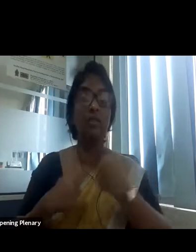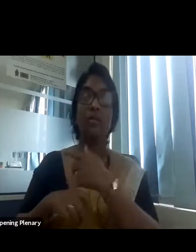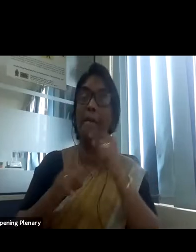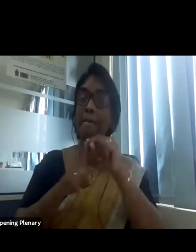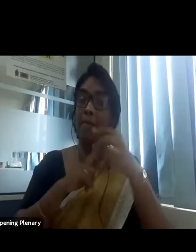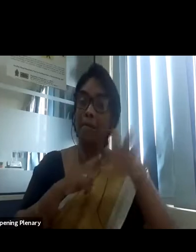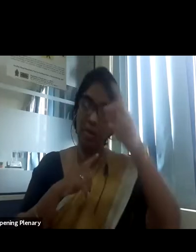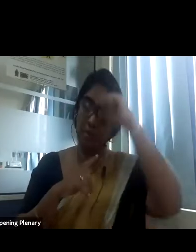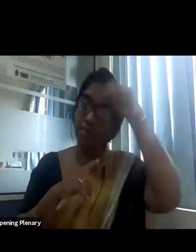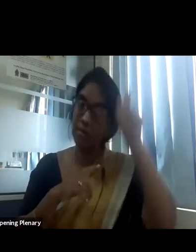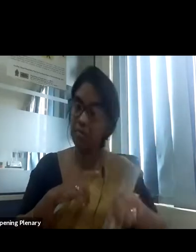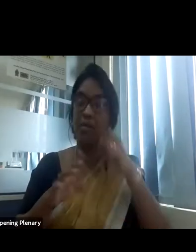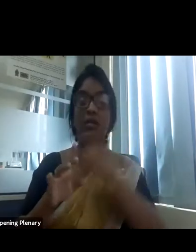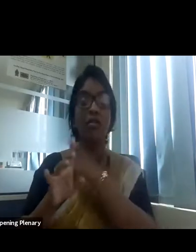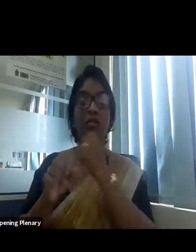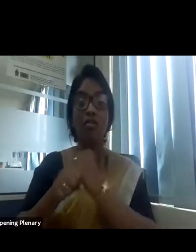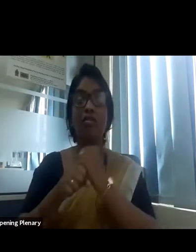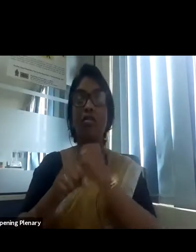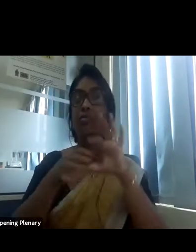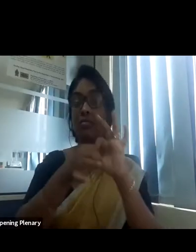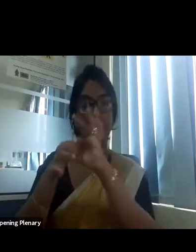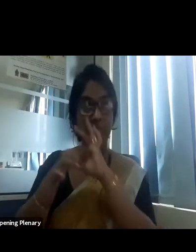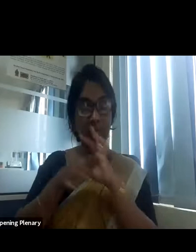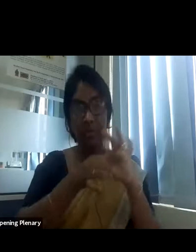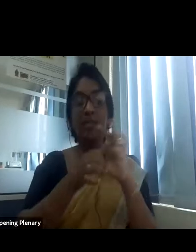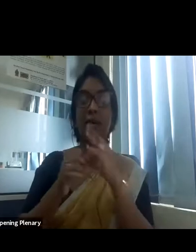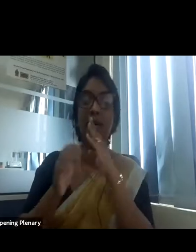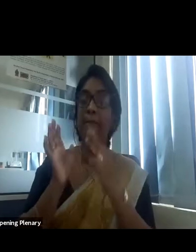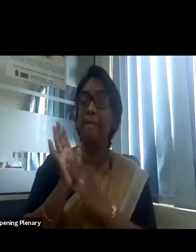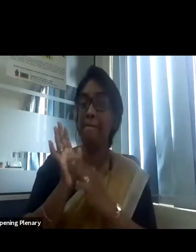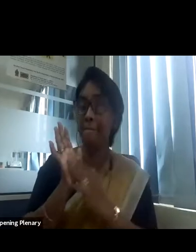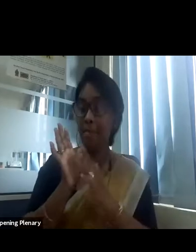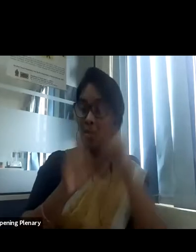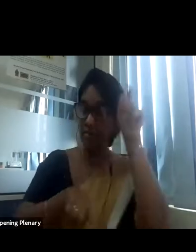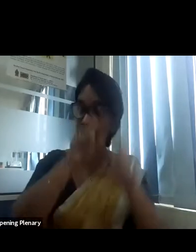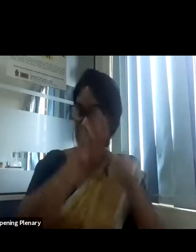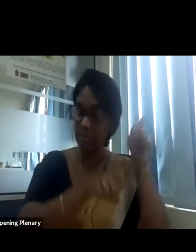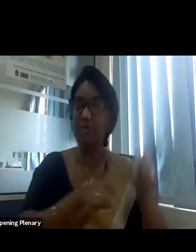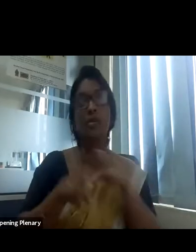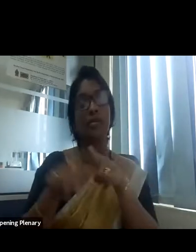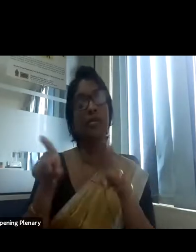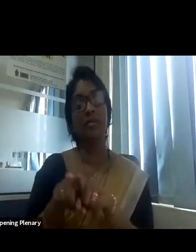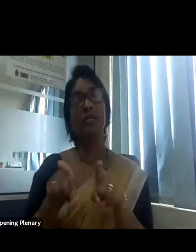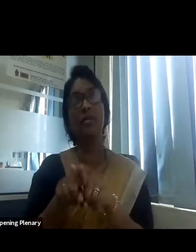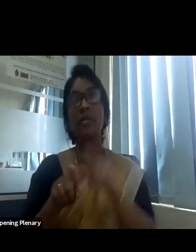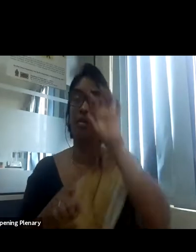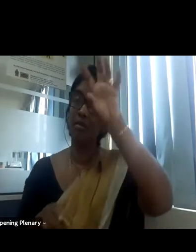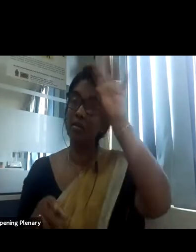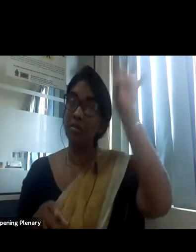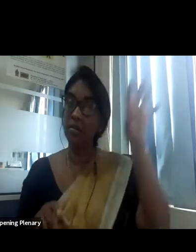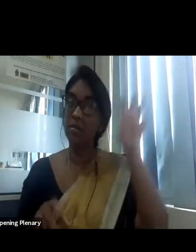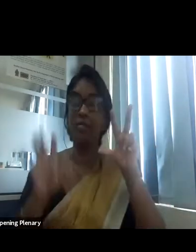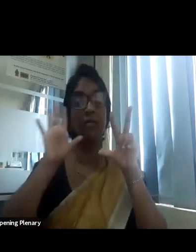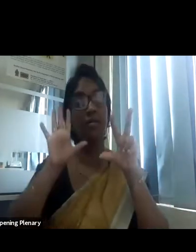Sri Lanka, distinguished speakers representing 8 countries and over 50 institutions, and